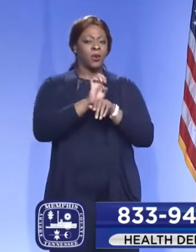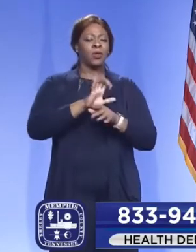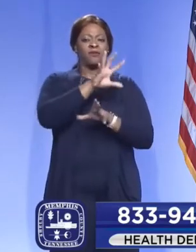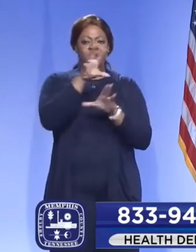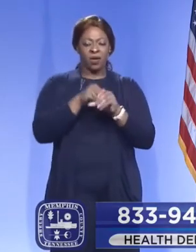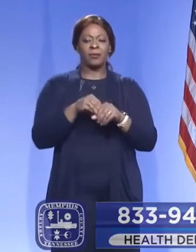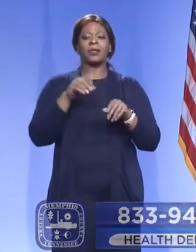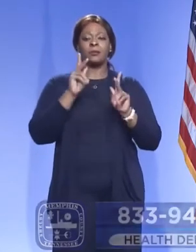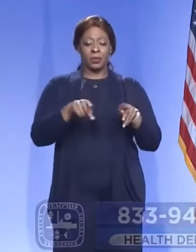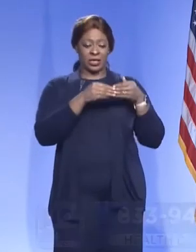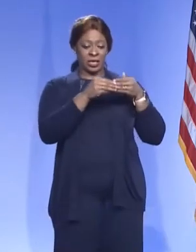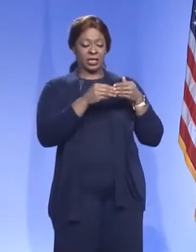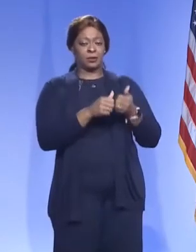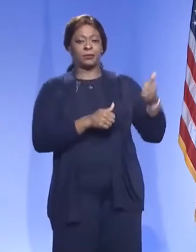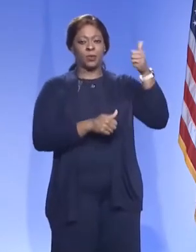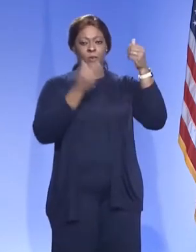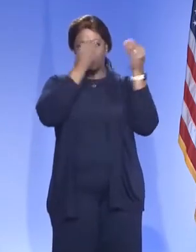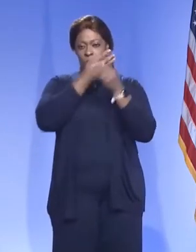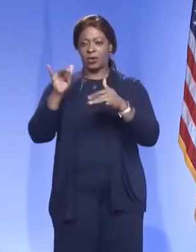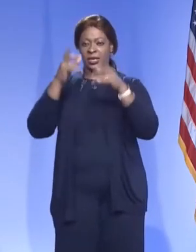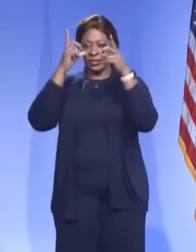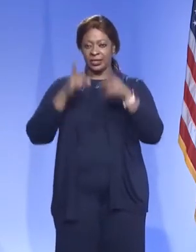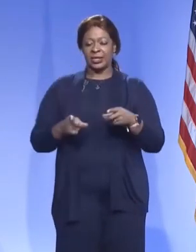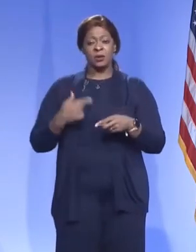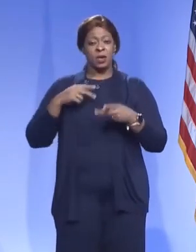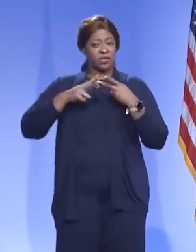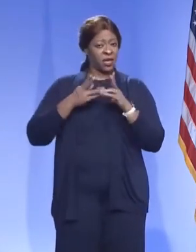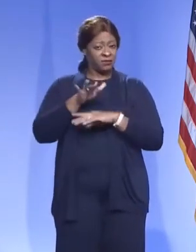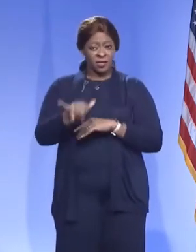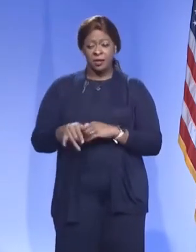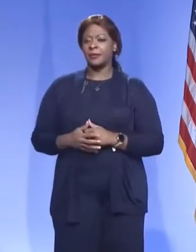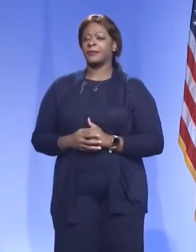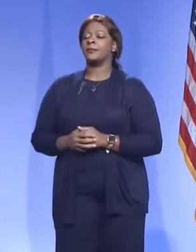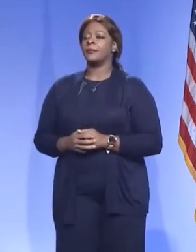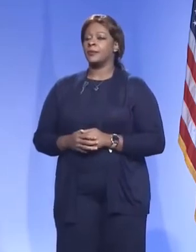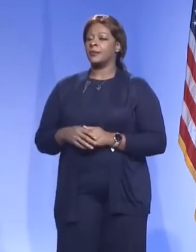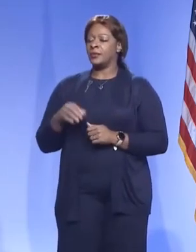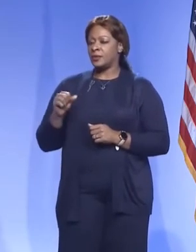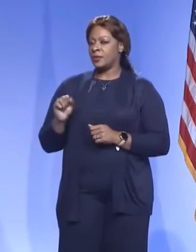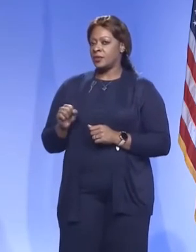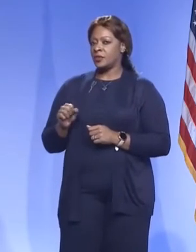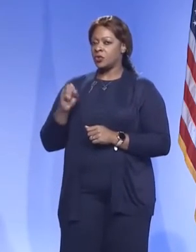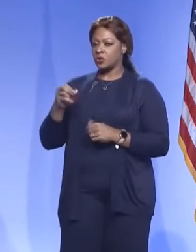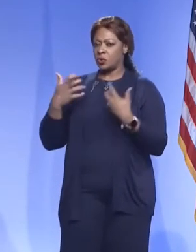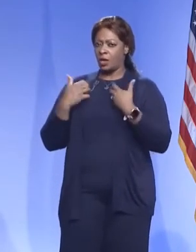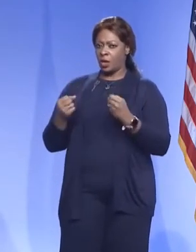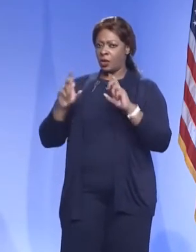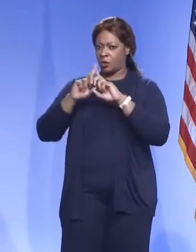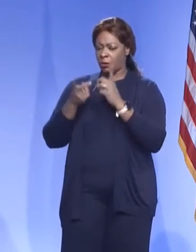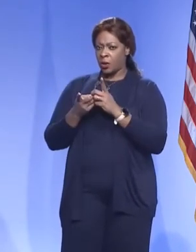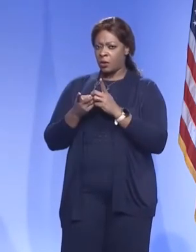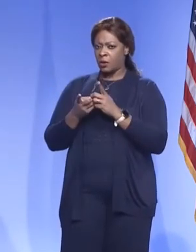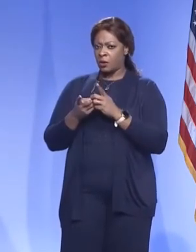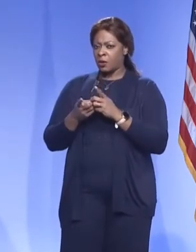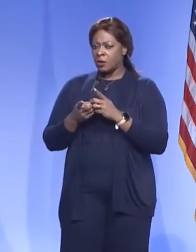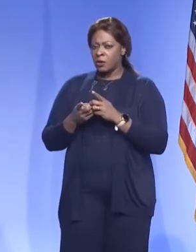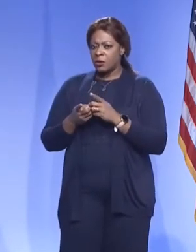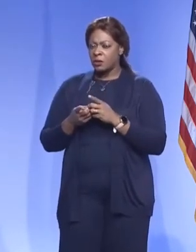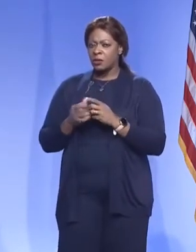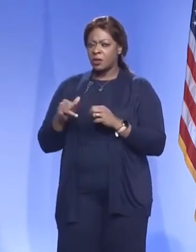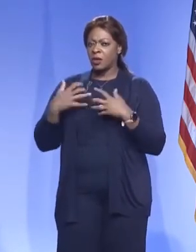we apologize for that and would take action to correct that. Additionally, as staff members have questions, those will